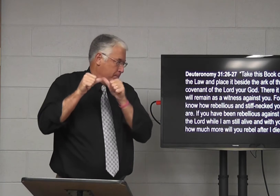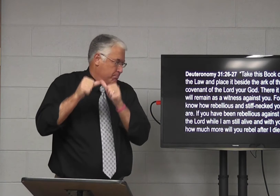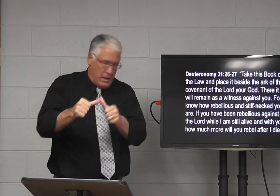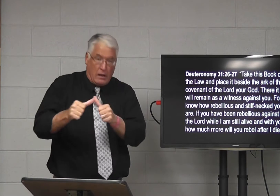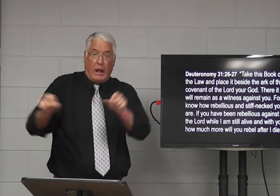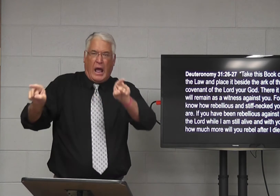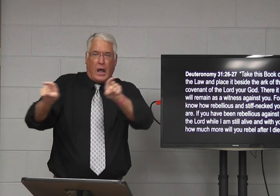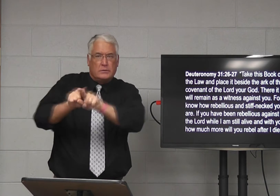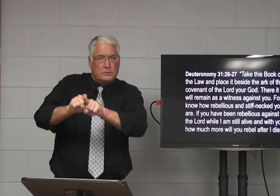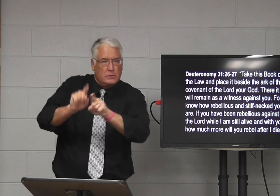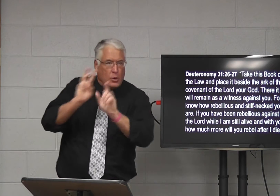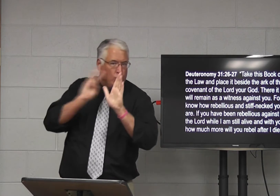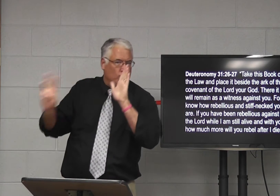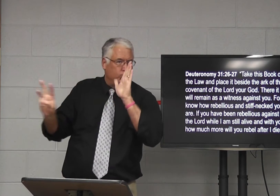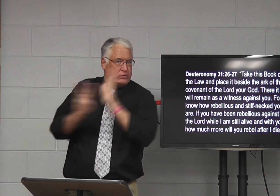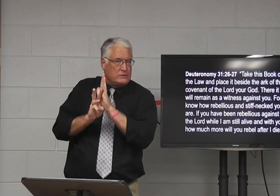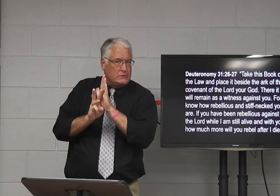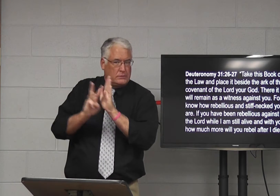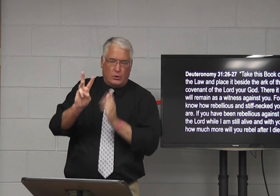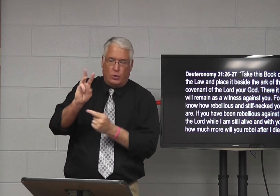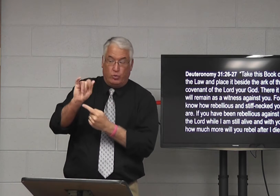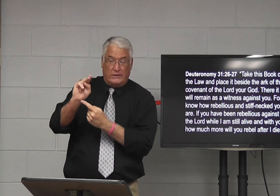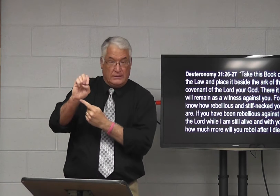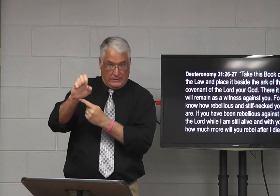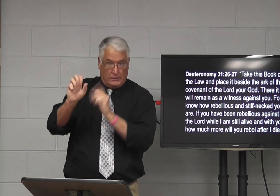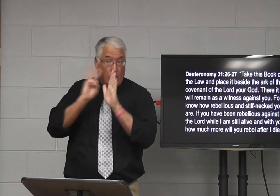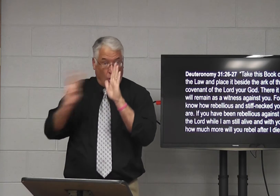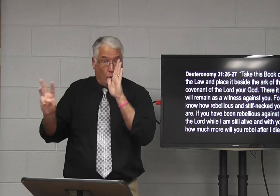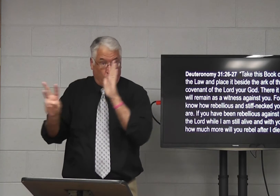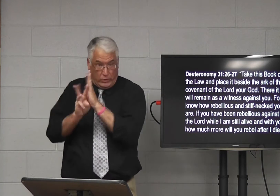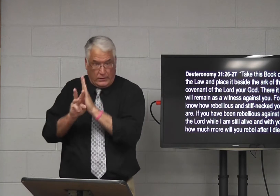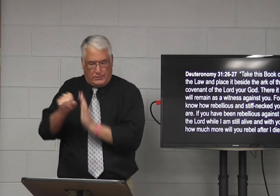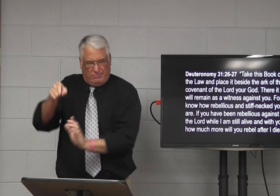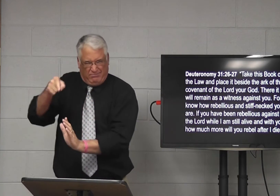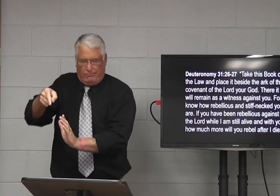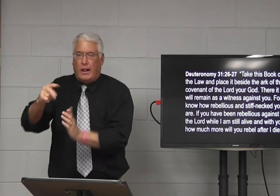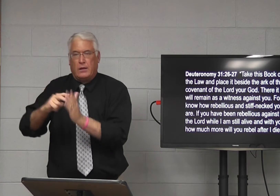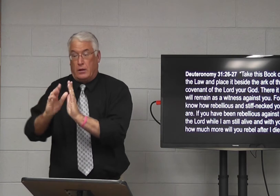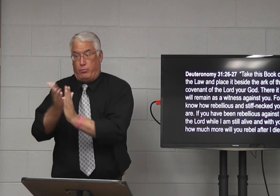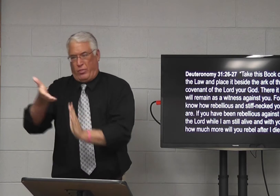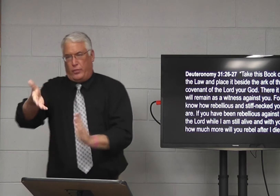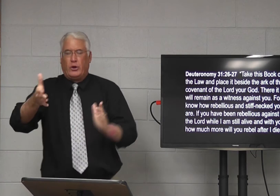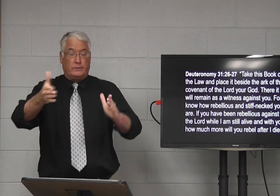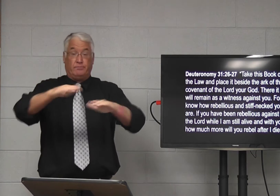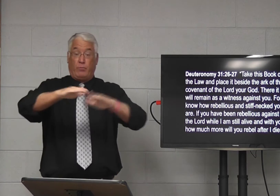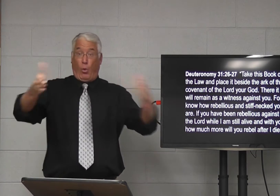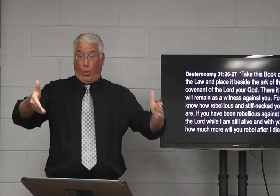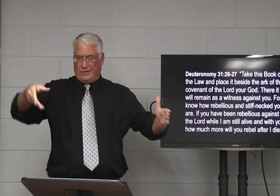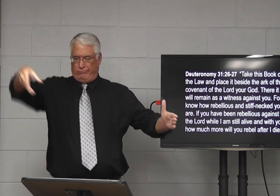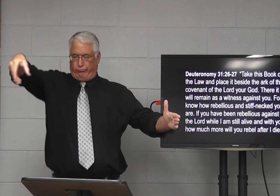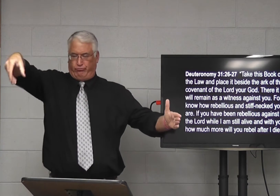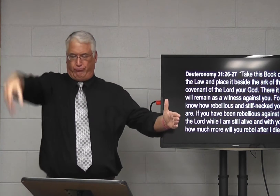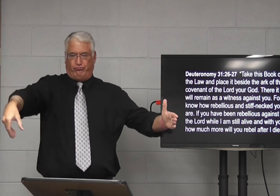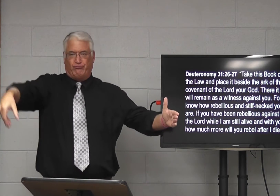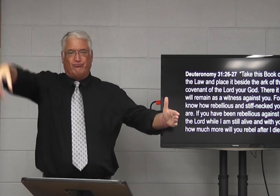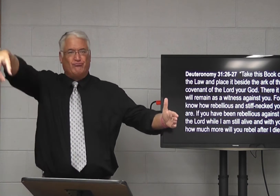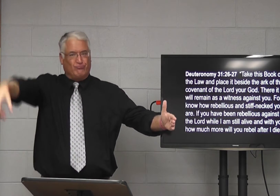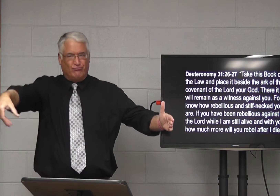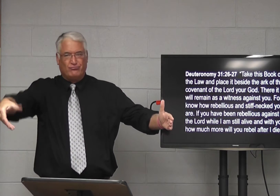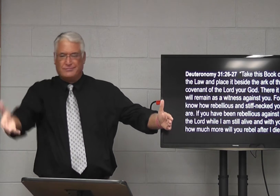it will remain as a witness. Witness means that that book there sits to the side